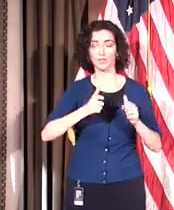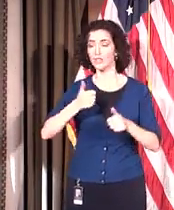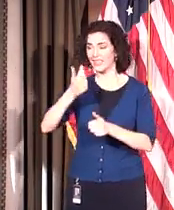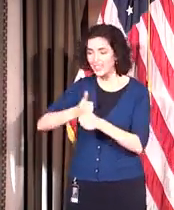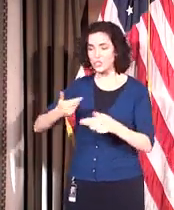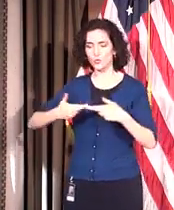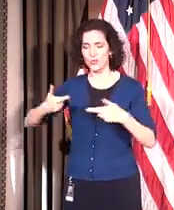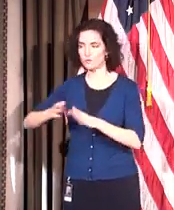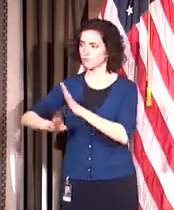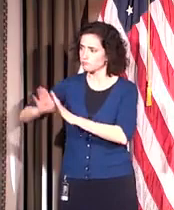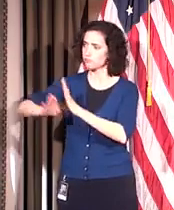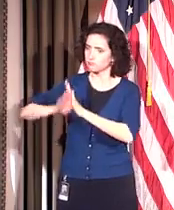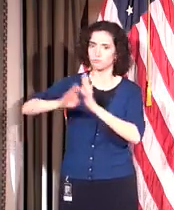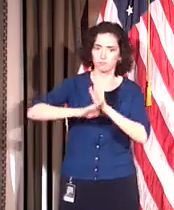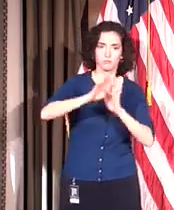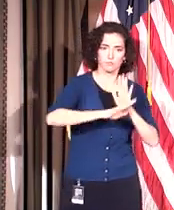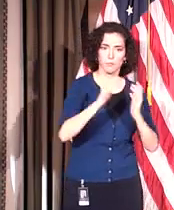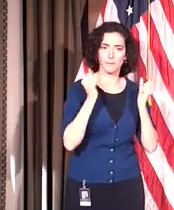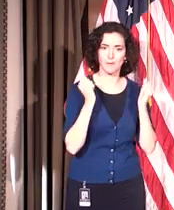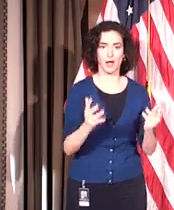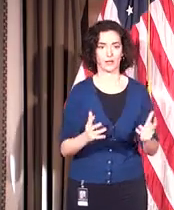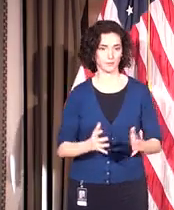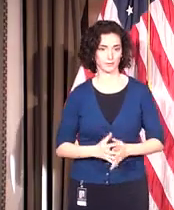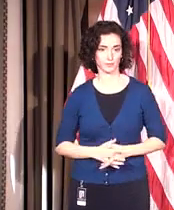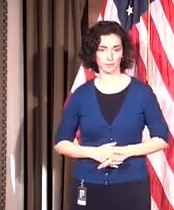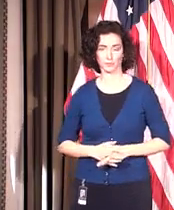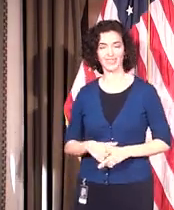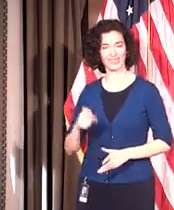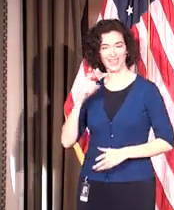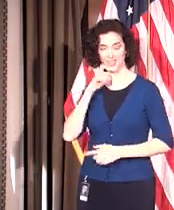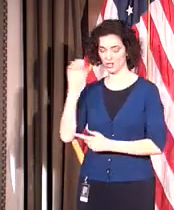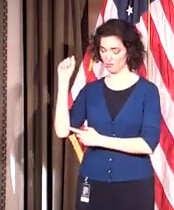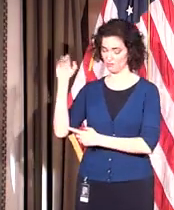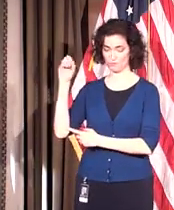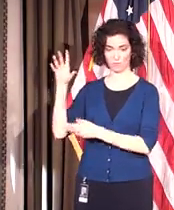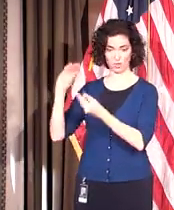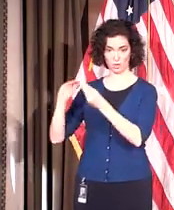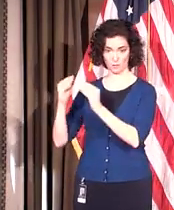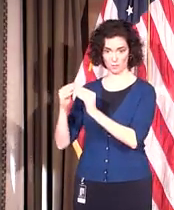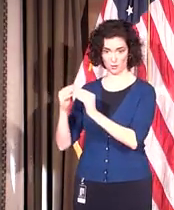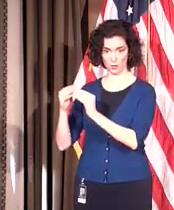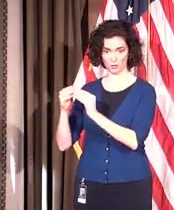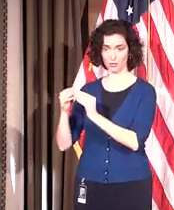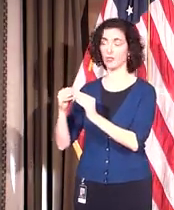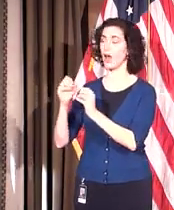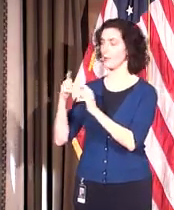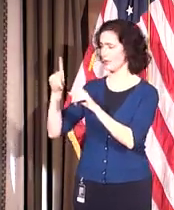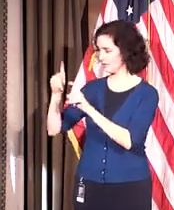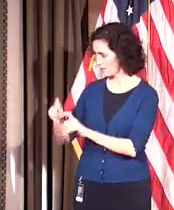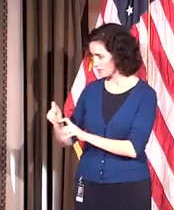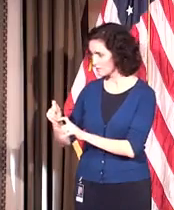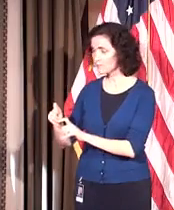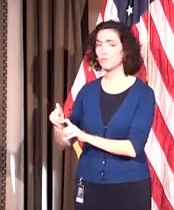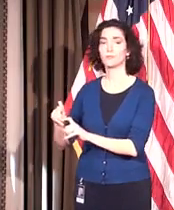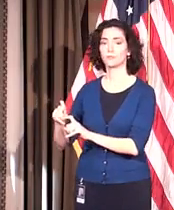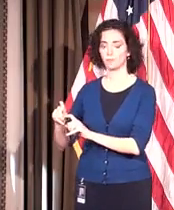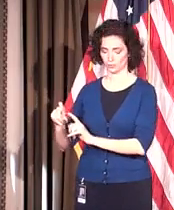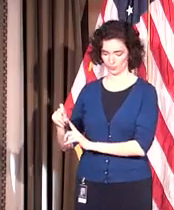state. The number that I just gave you are the positive results from